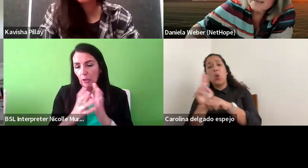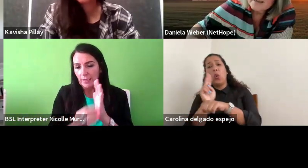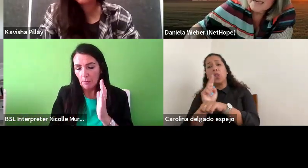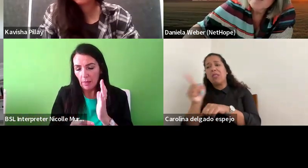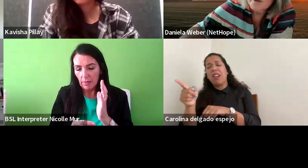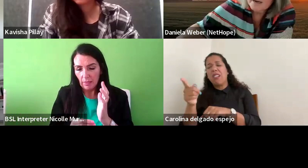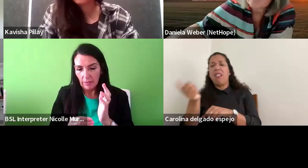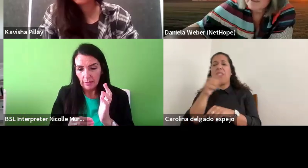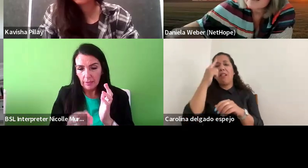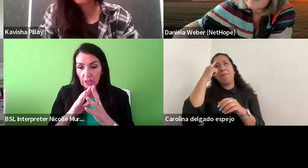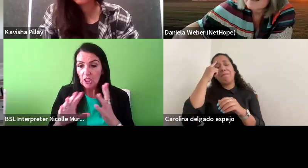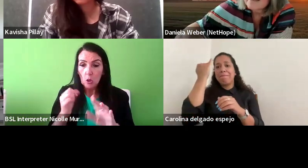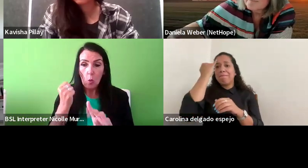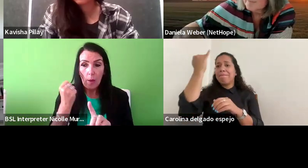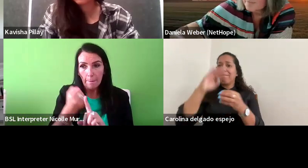not impact or